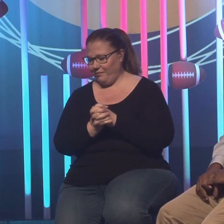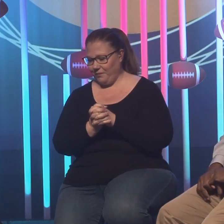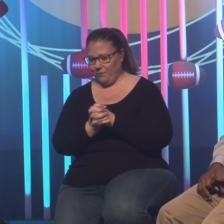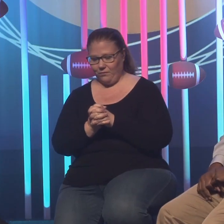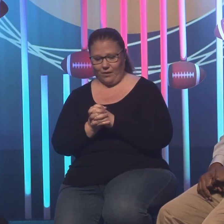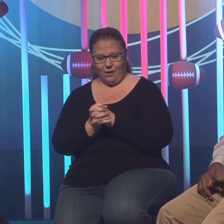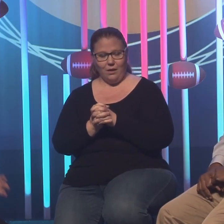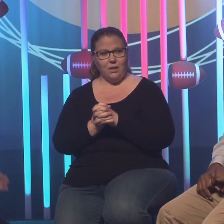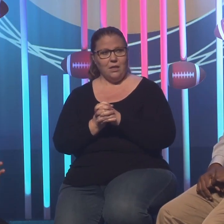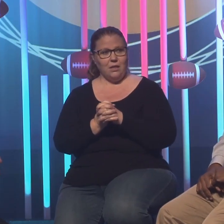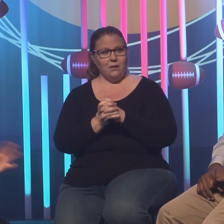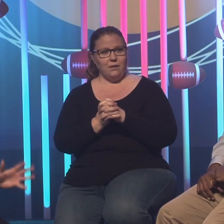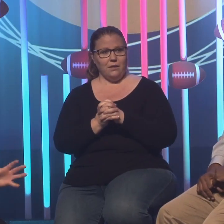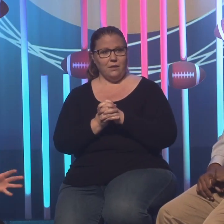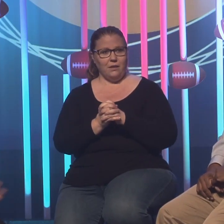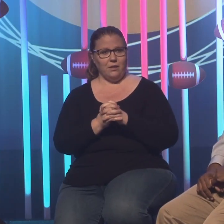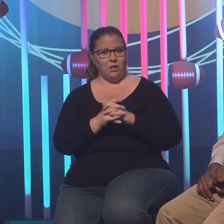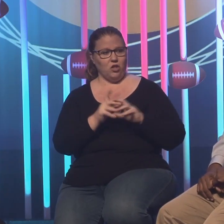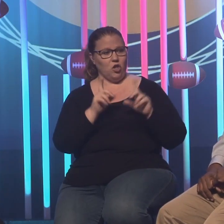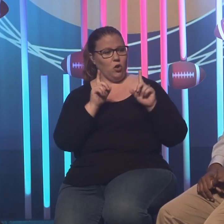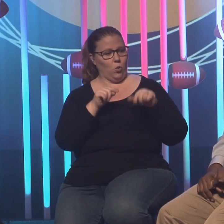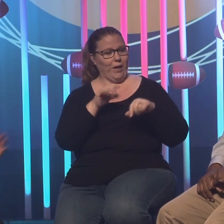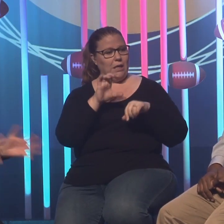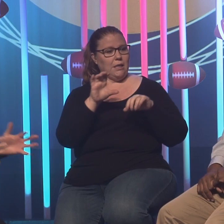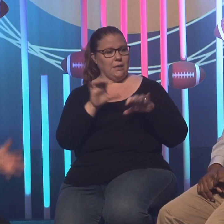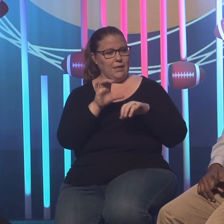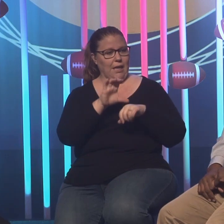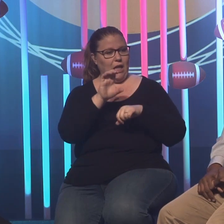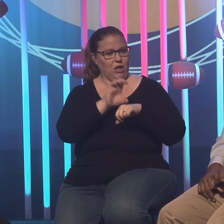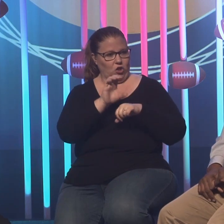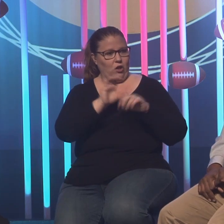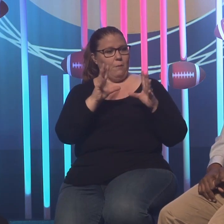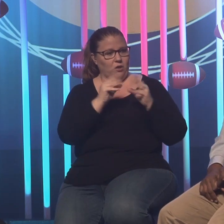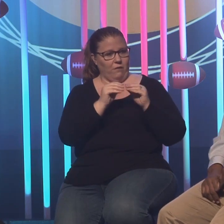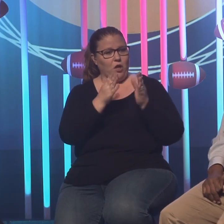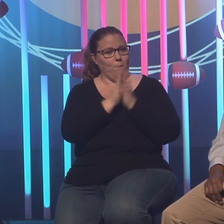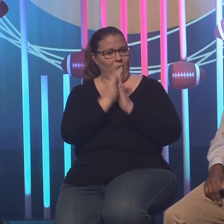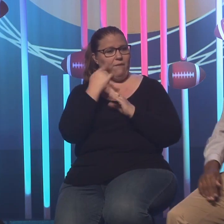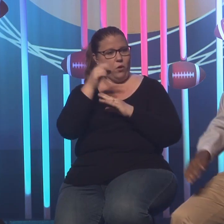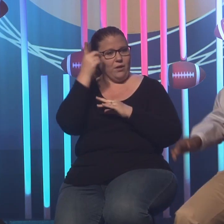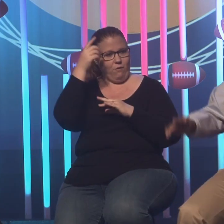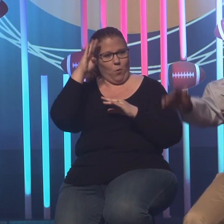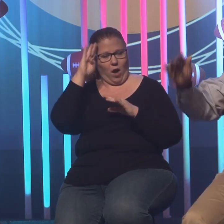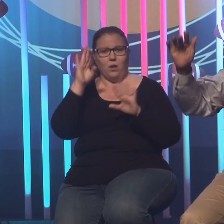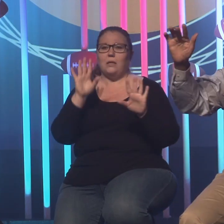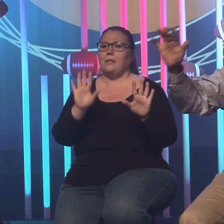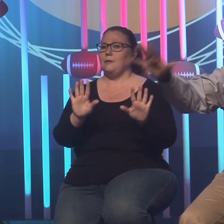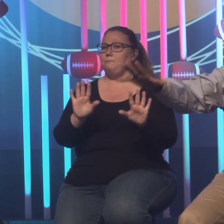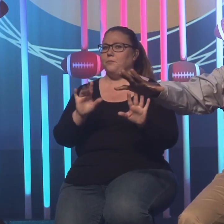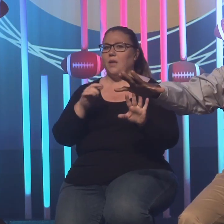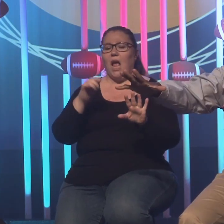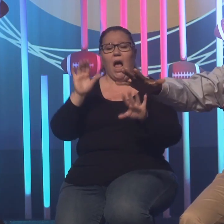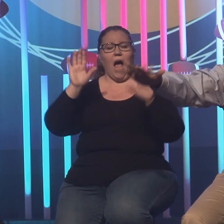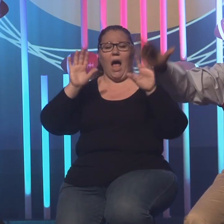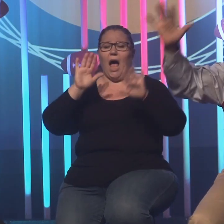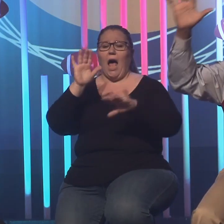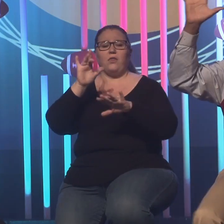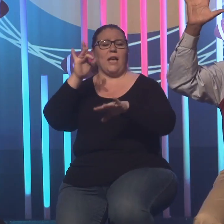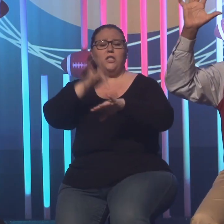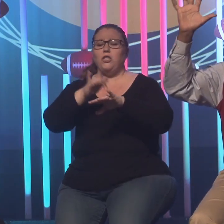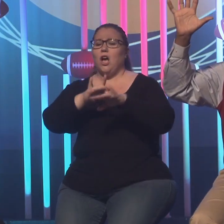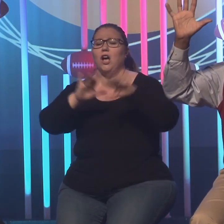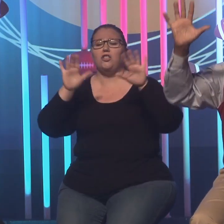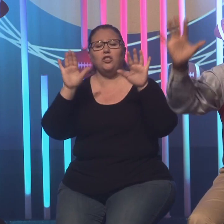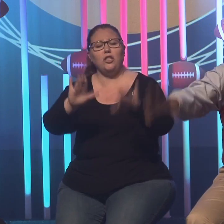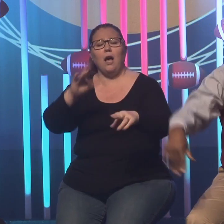So you went and did a chapel service. You prayed for the Denver Broncos. Oh yeah, listen. I laid hands on them. I